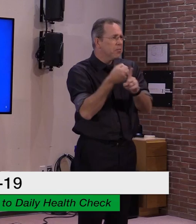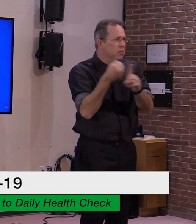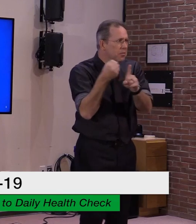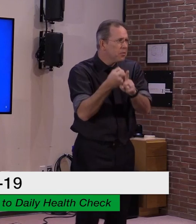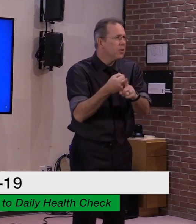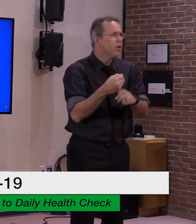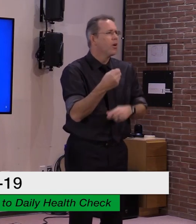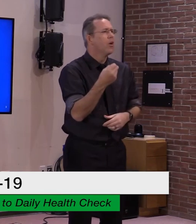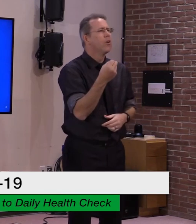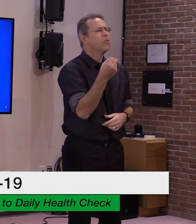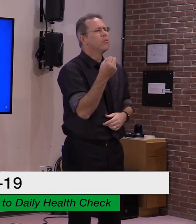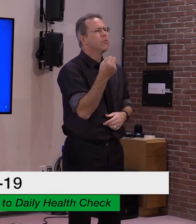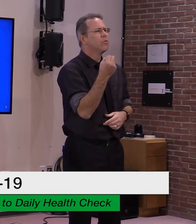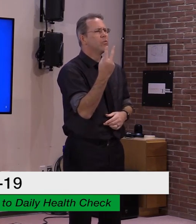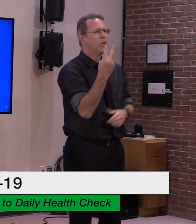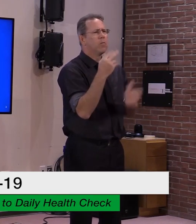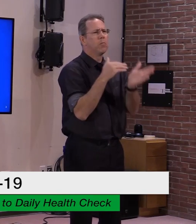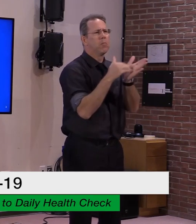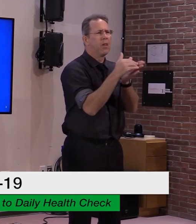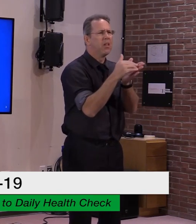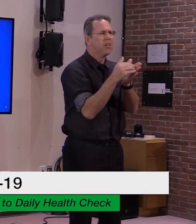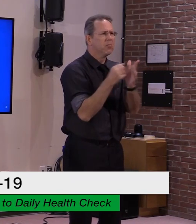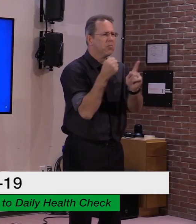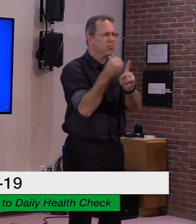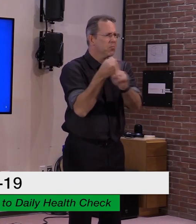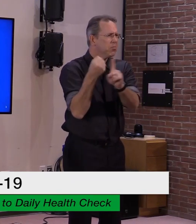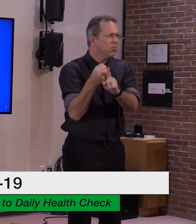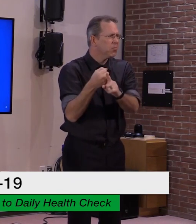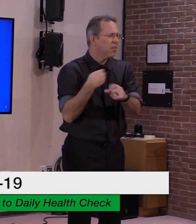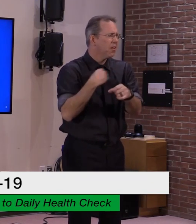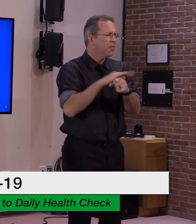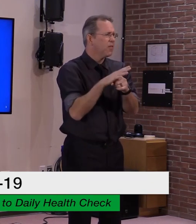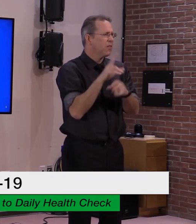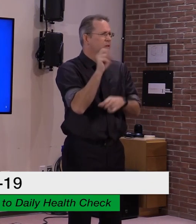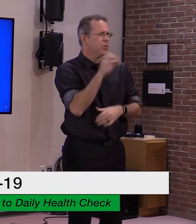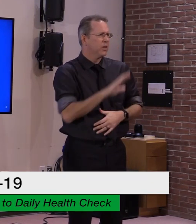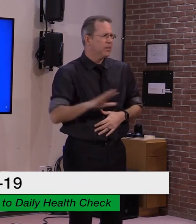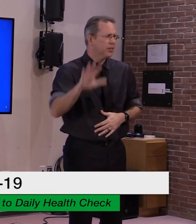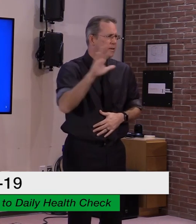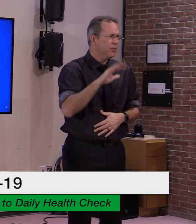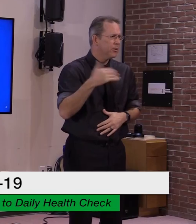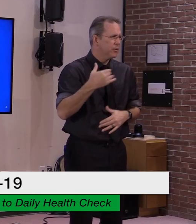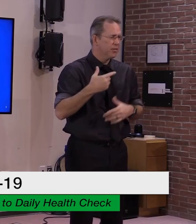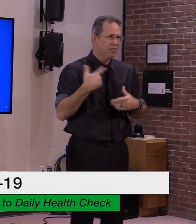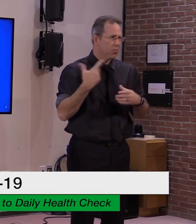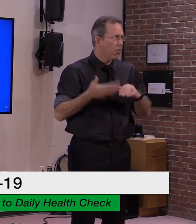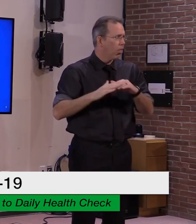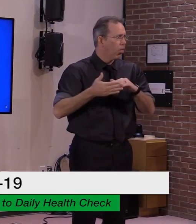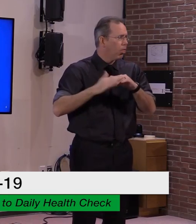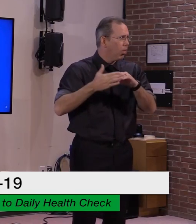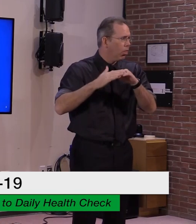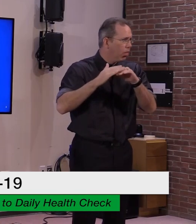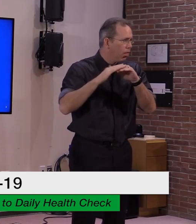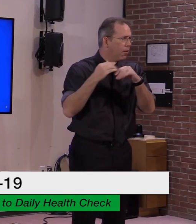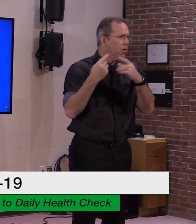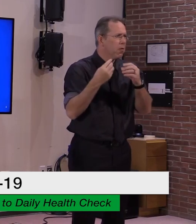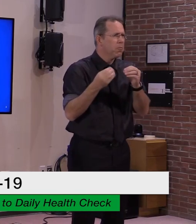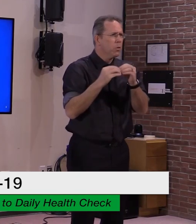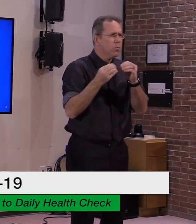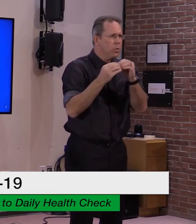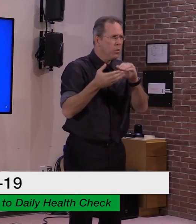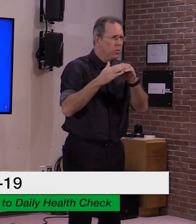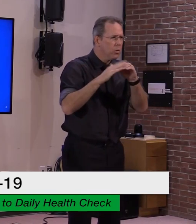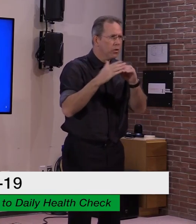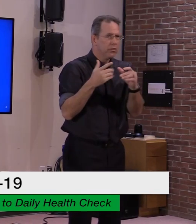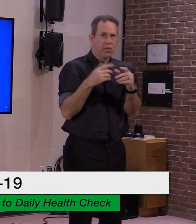case threshold and continuing to do so at a remarkable speed adding an additional one million cases in just six days